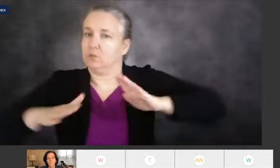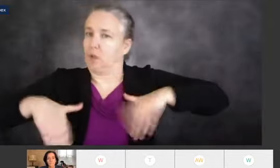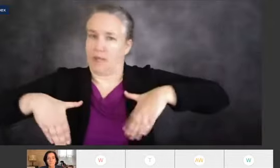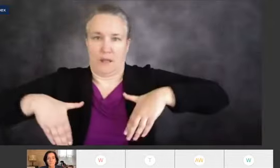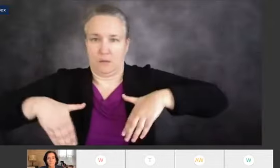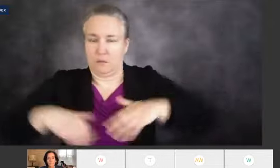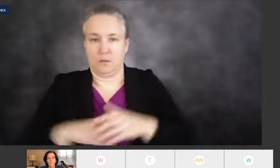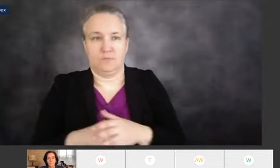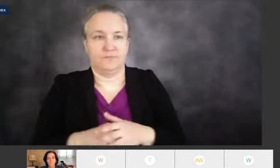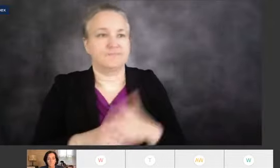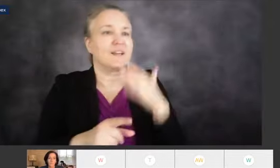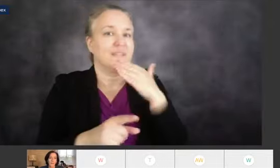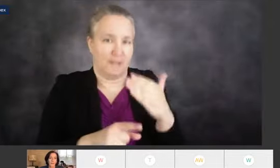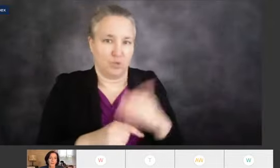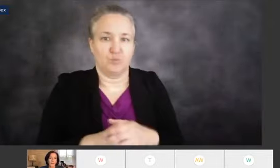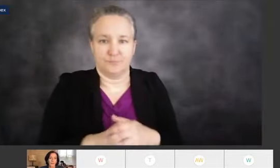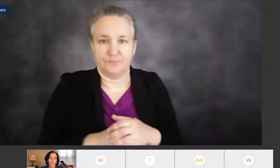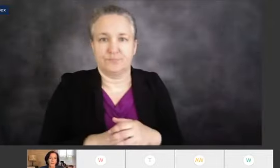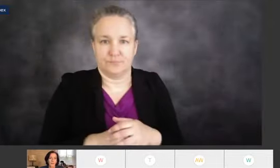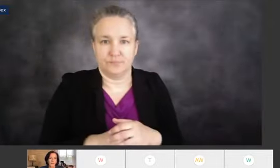There's no more questions.